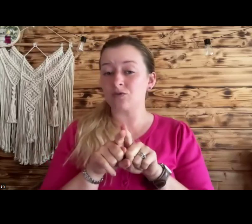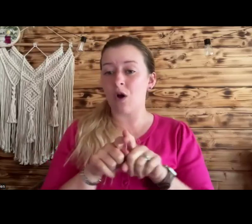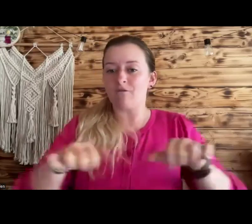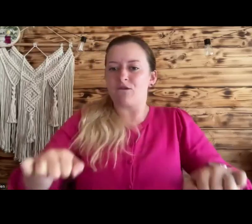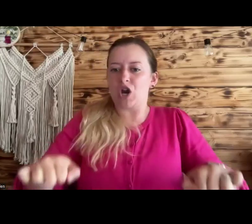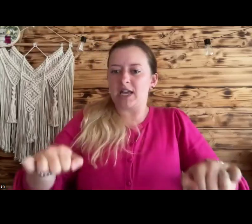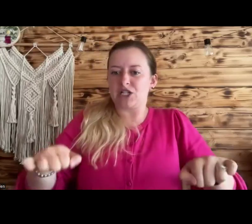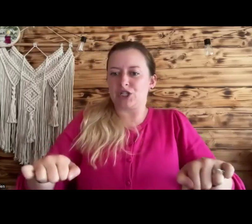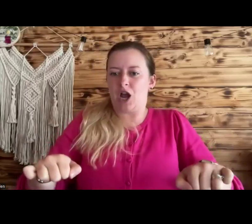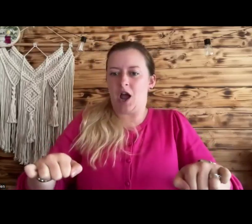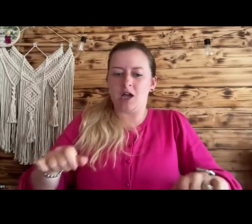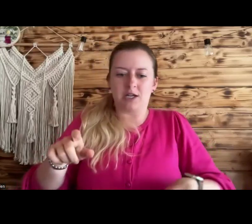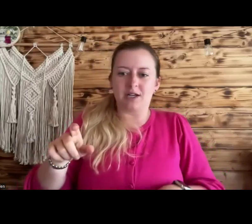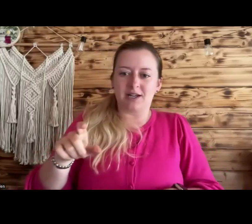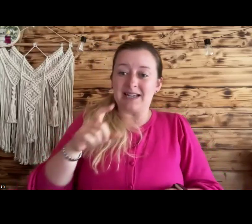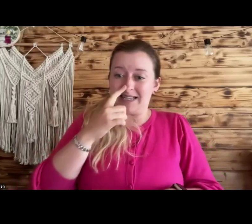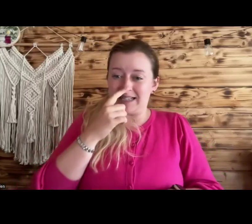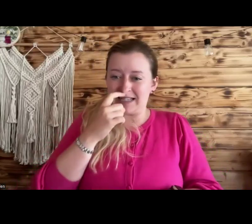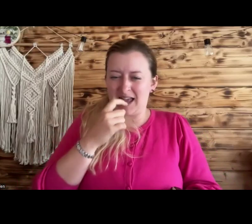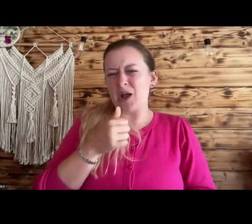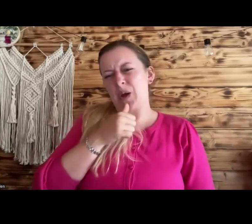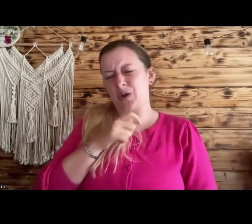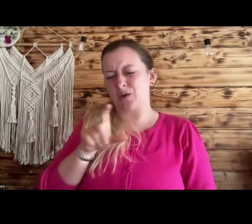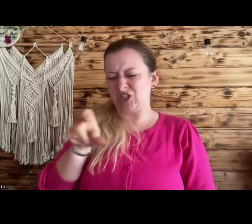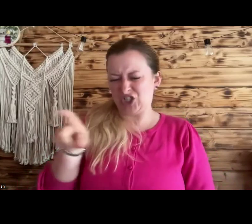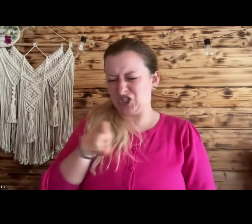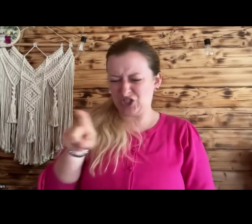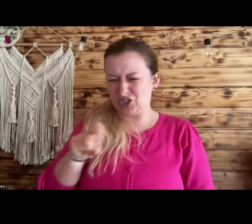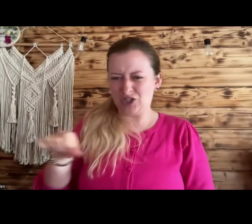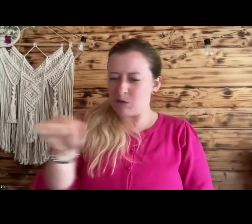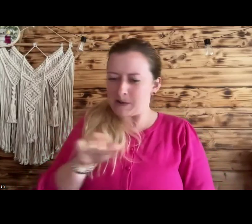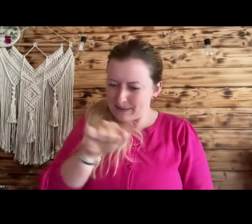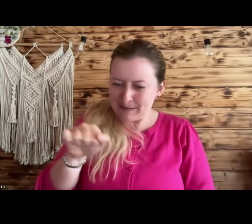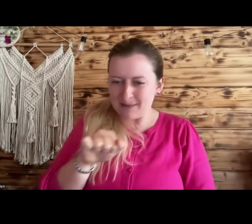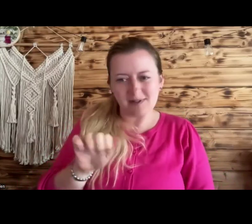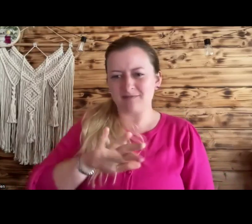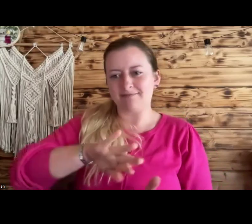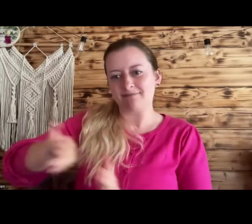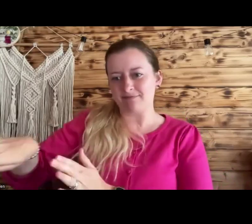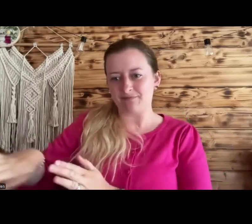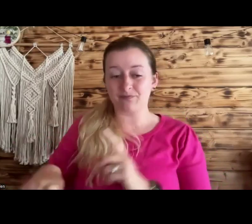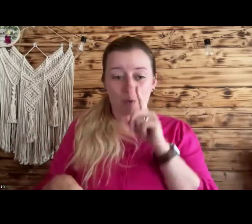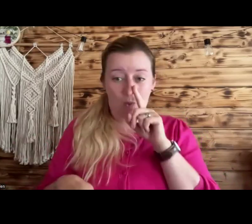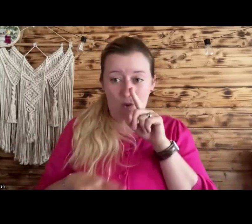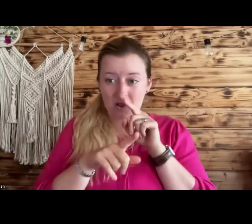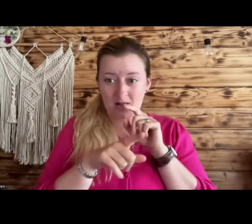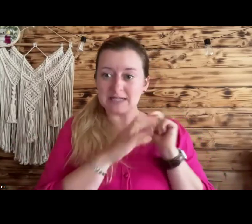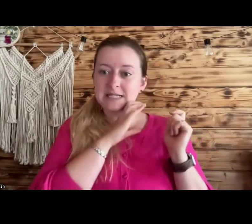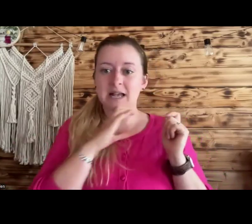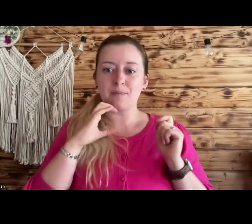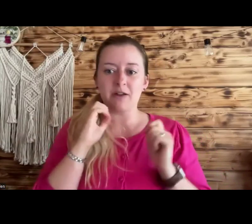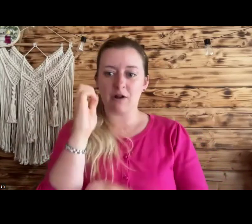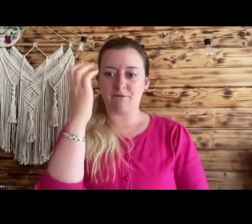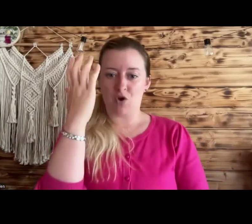that. So if you want to try it and let me know, I'd love to hear about it. But I really like to put a